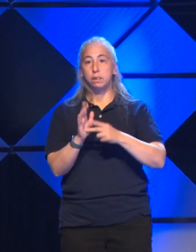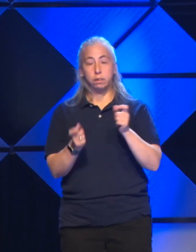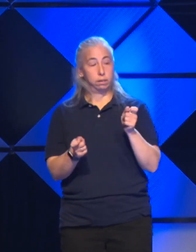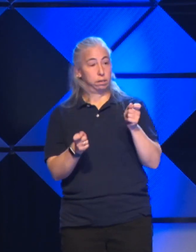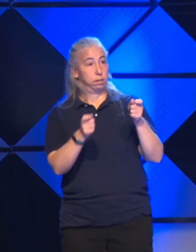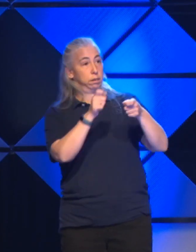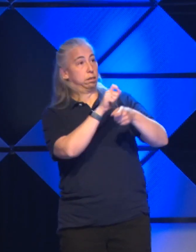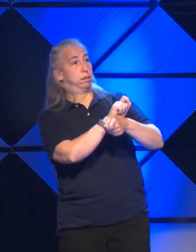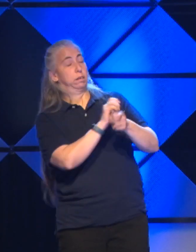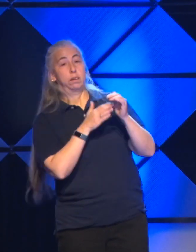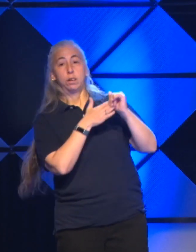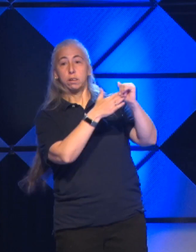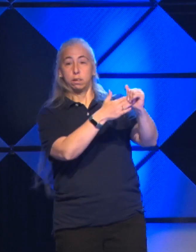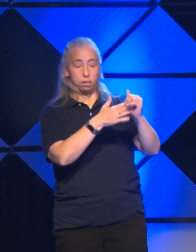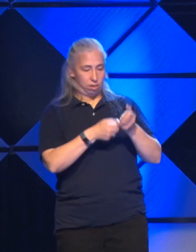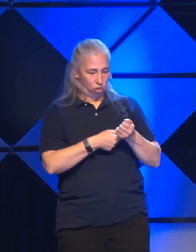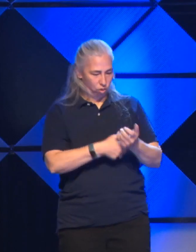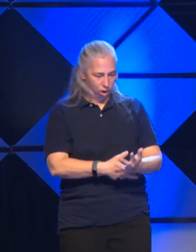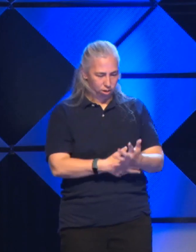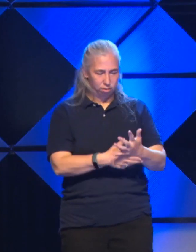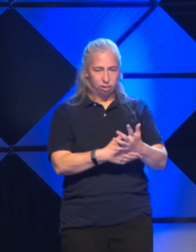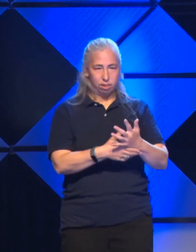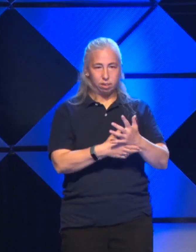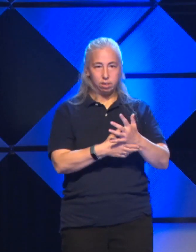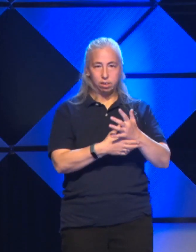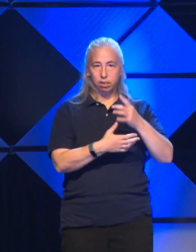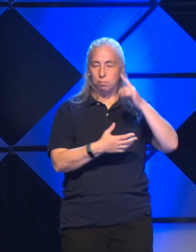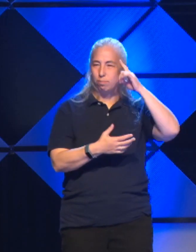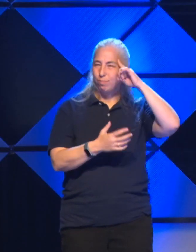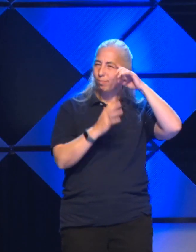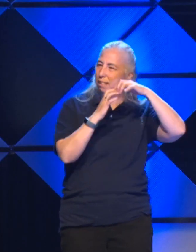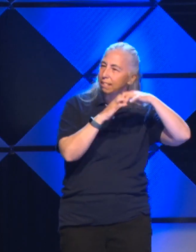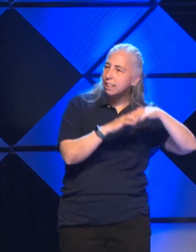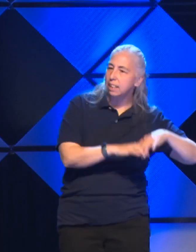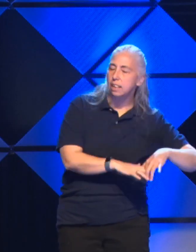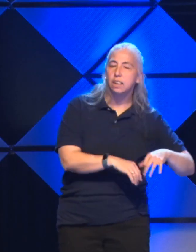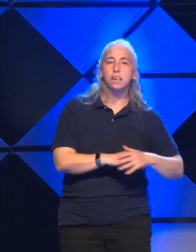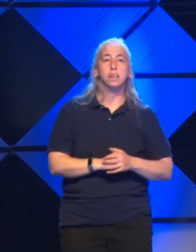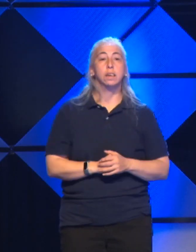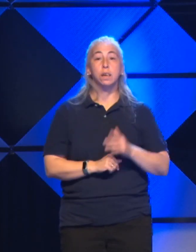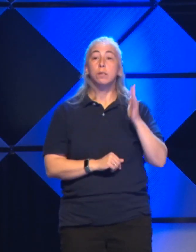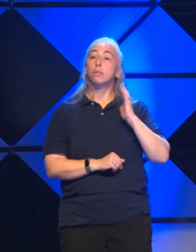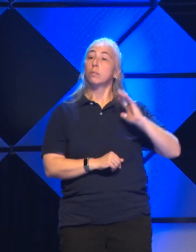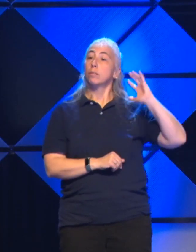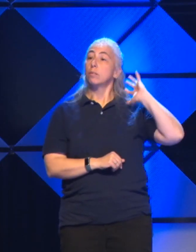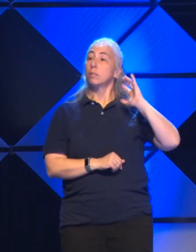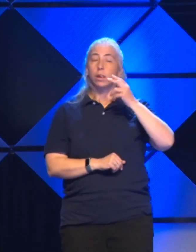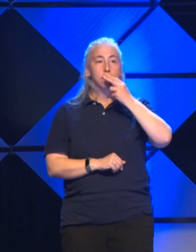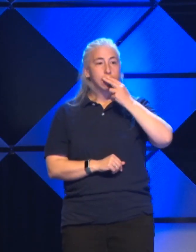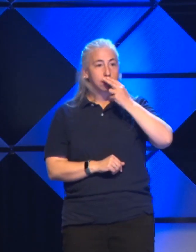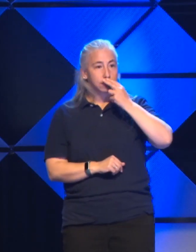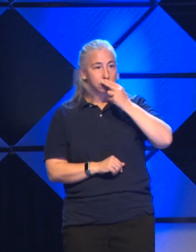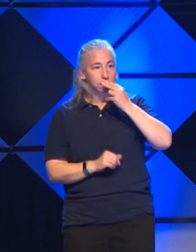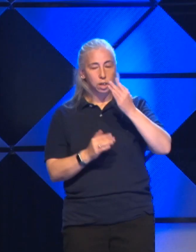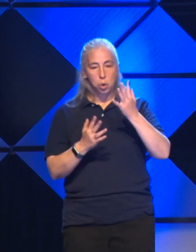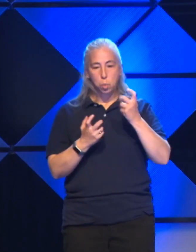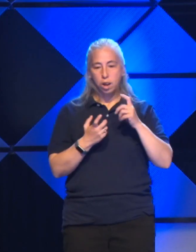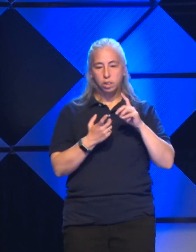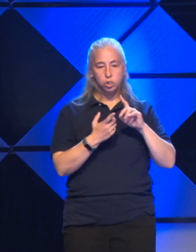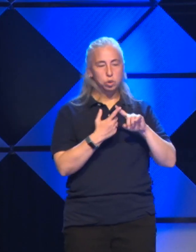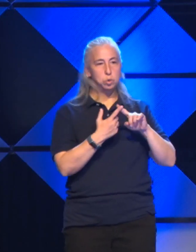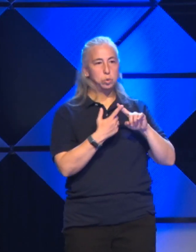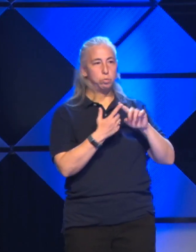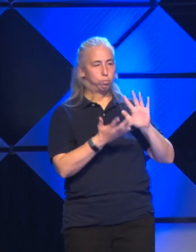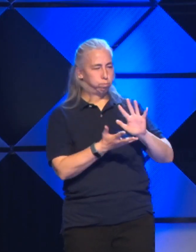sometimes. And actually, the Nazi Germans, when they want to really drive crazy the prisoners in the